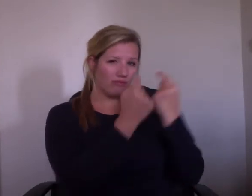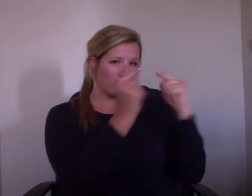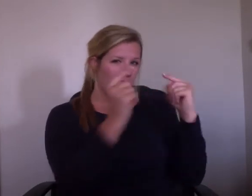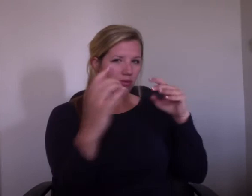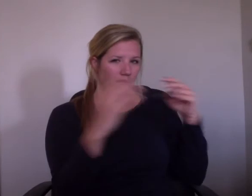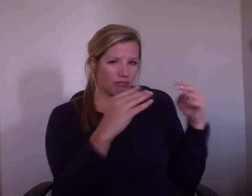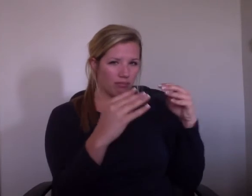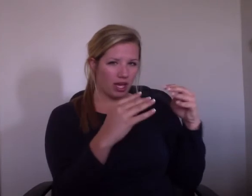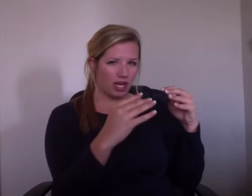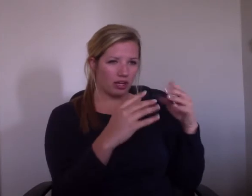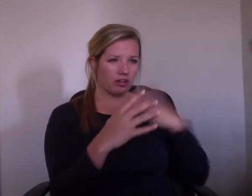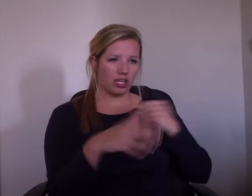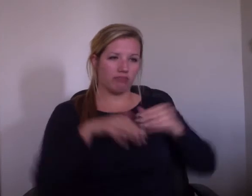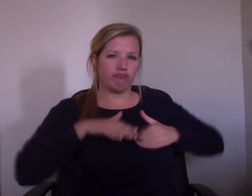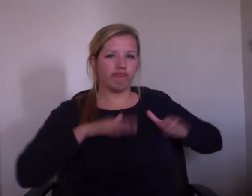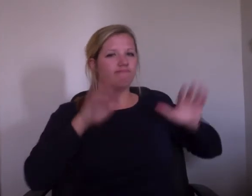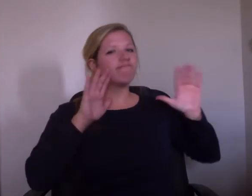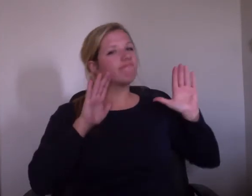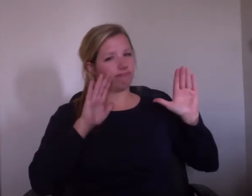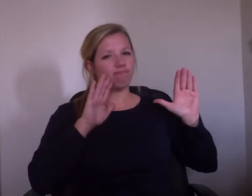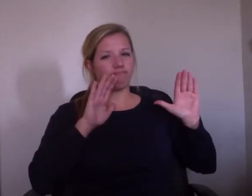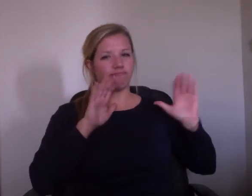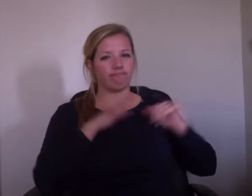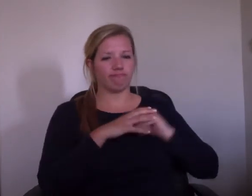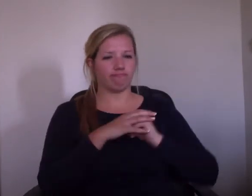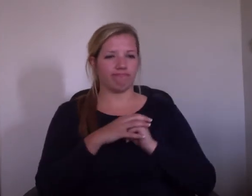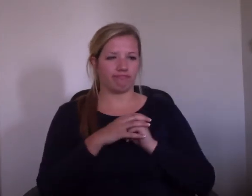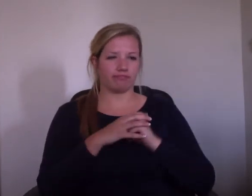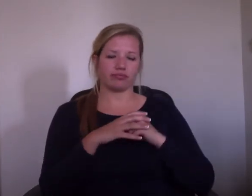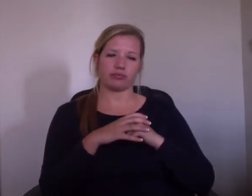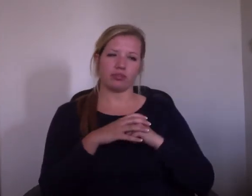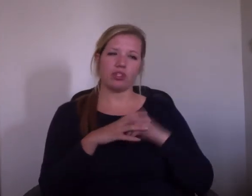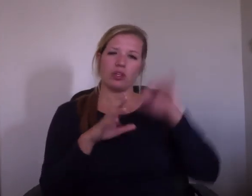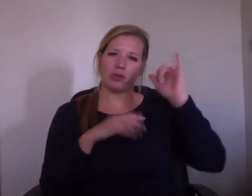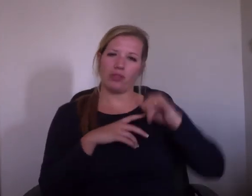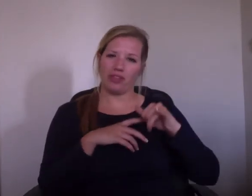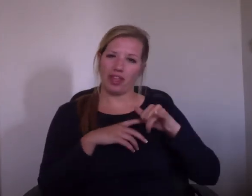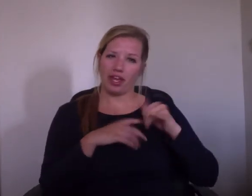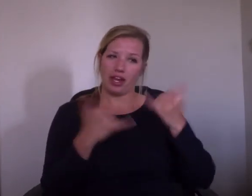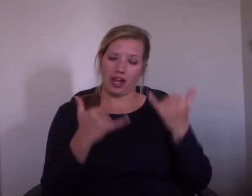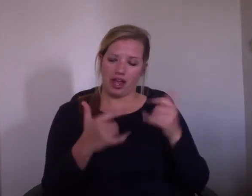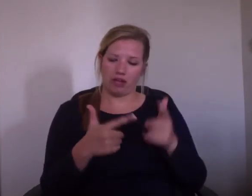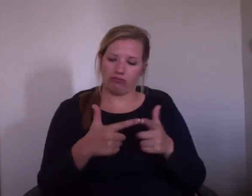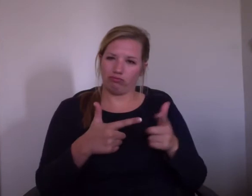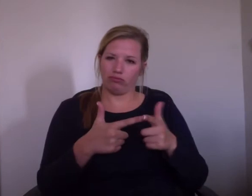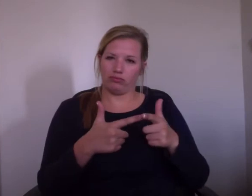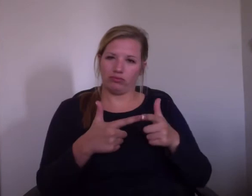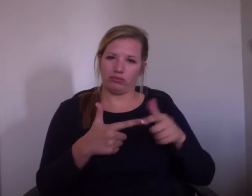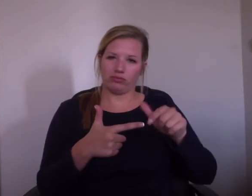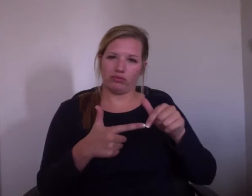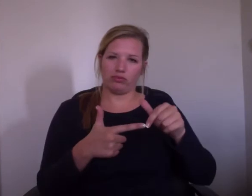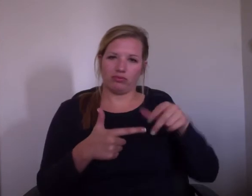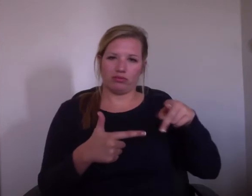and gave up the fight. So that gets us into our next phase of U.S. involvement, phase